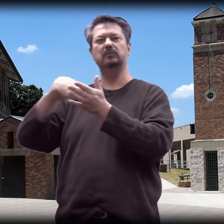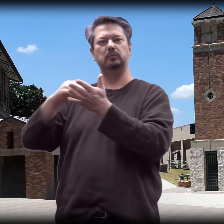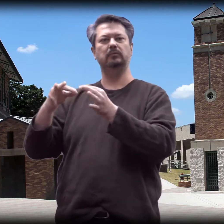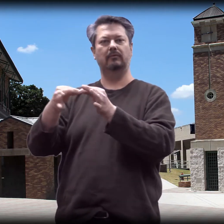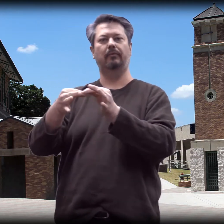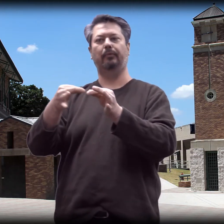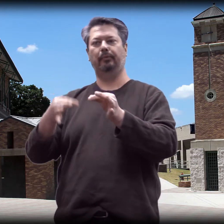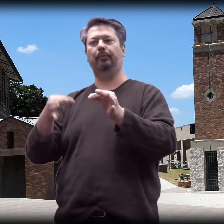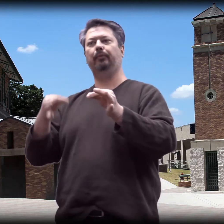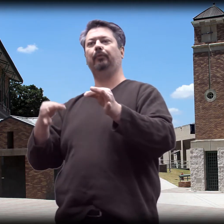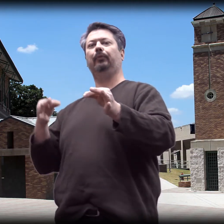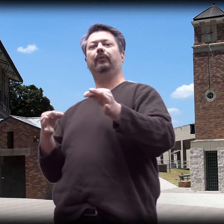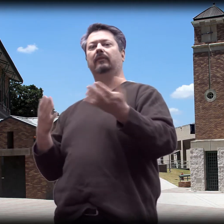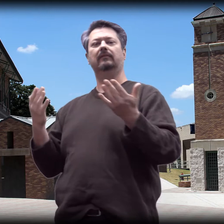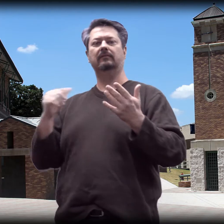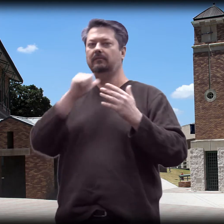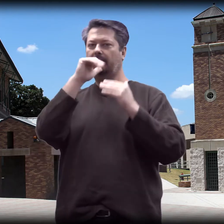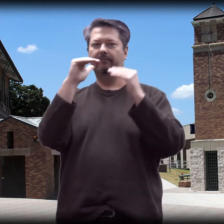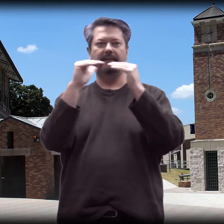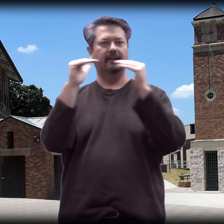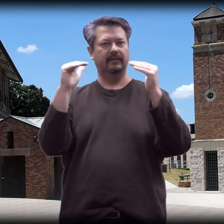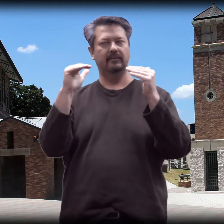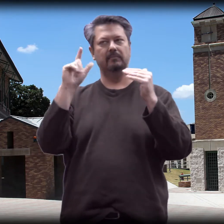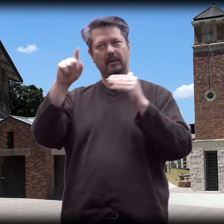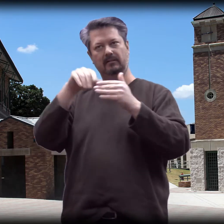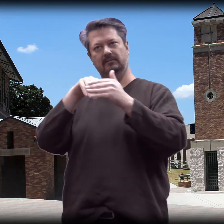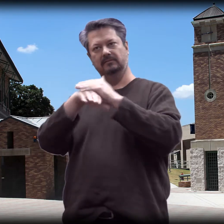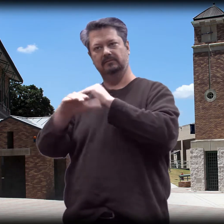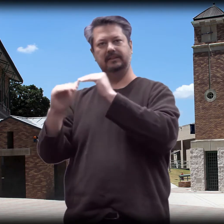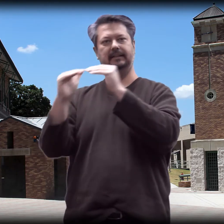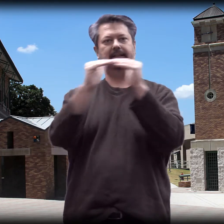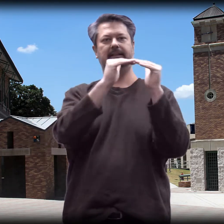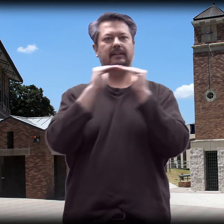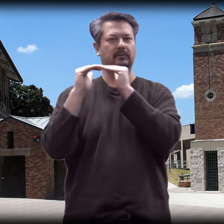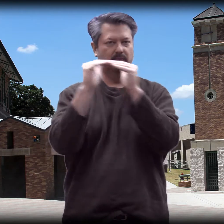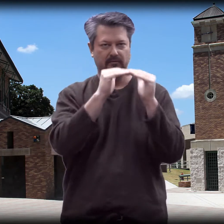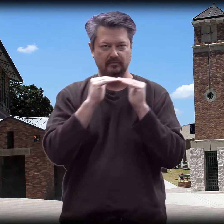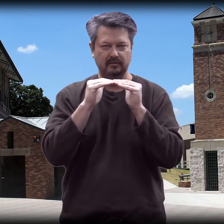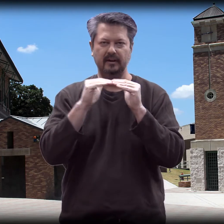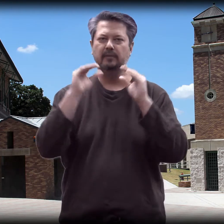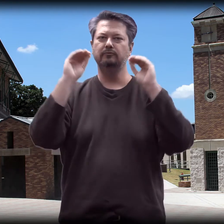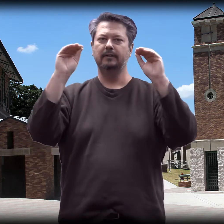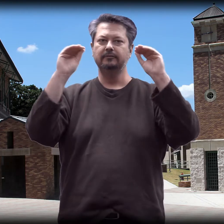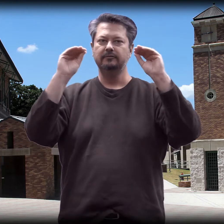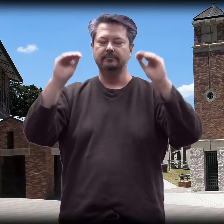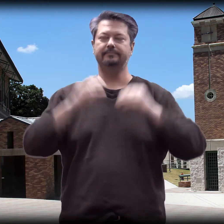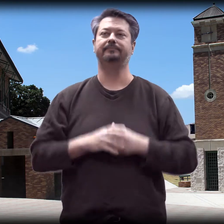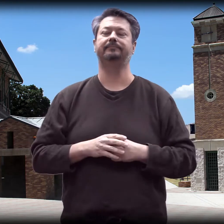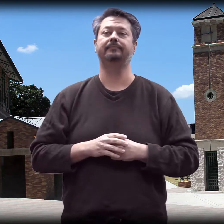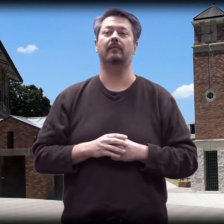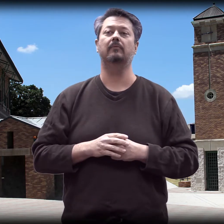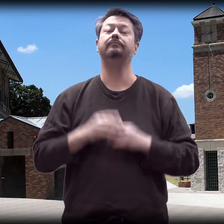somebody whose signing isn't that great, then they're going to be delayed, and that's not fair. They're not getting an equal education.